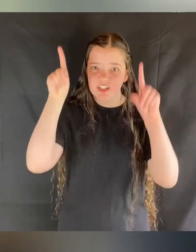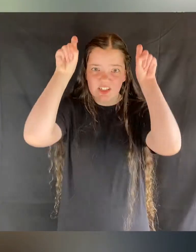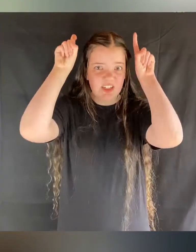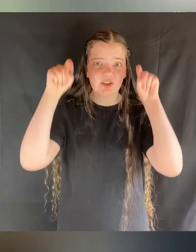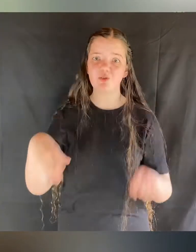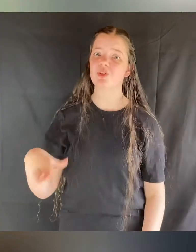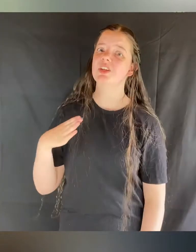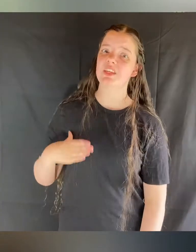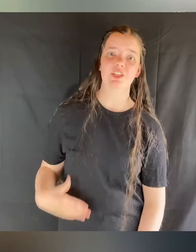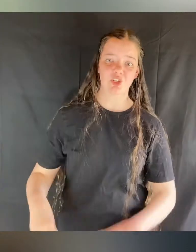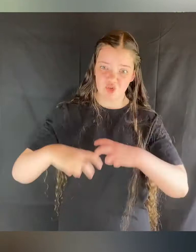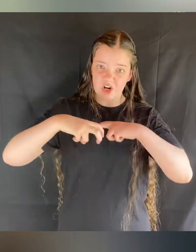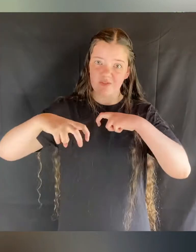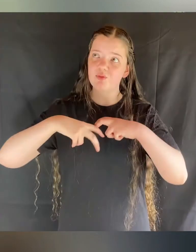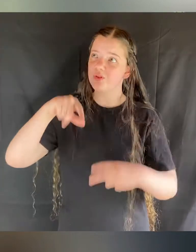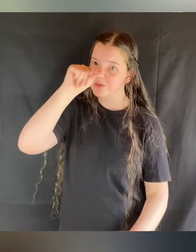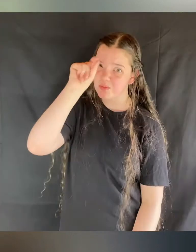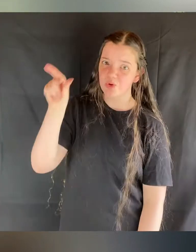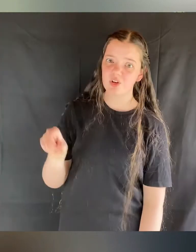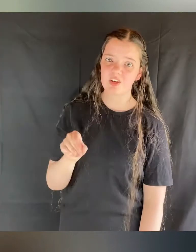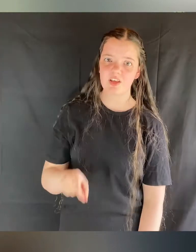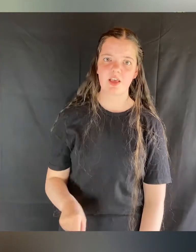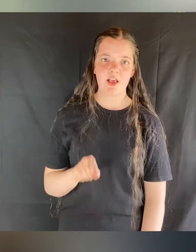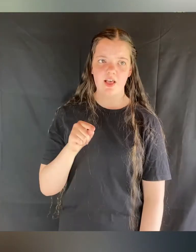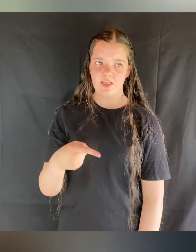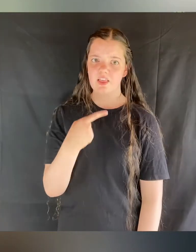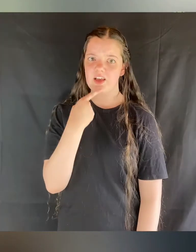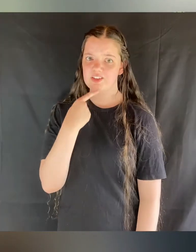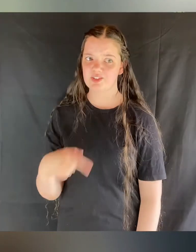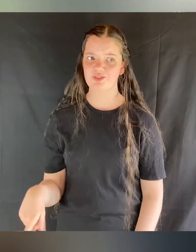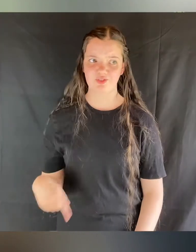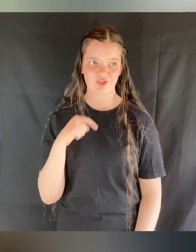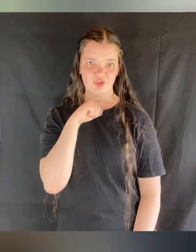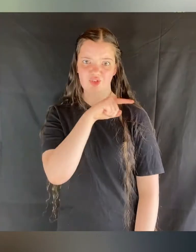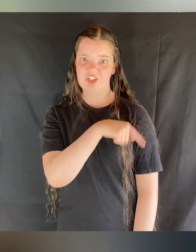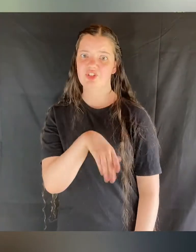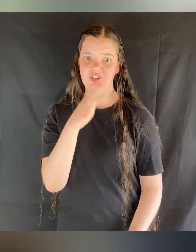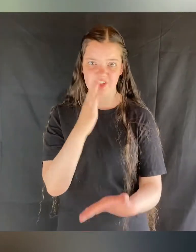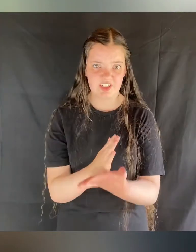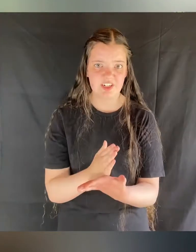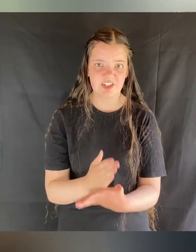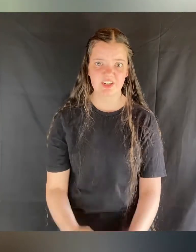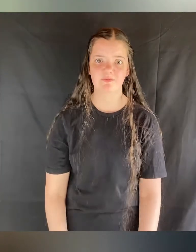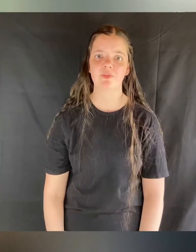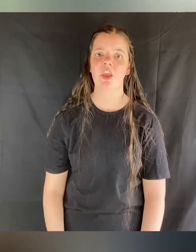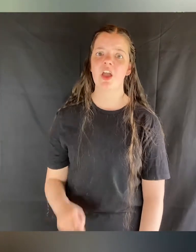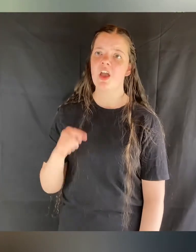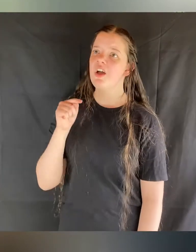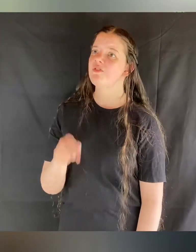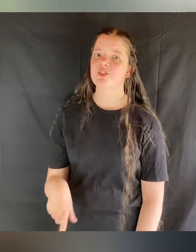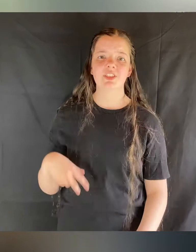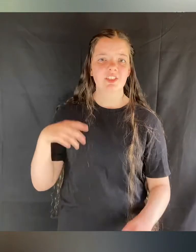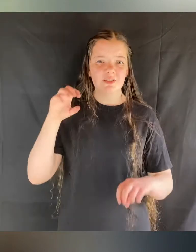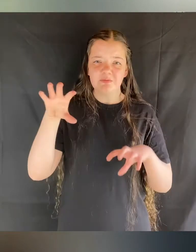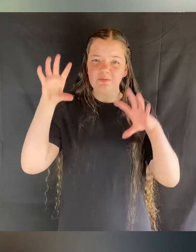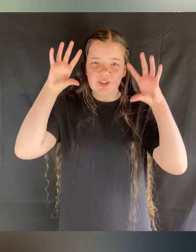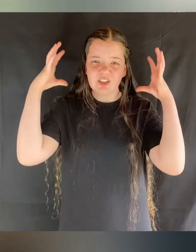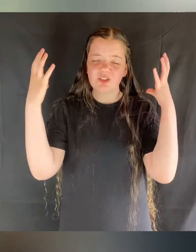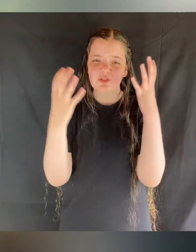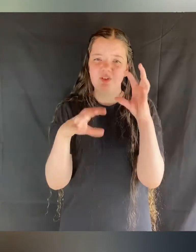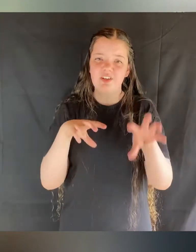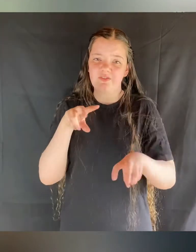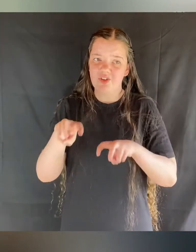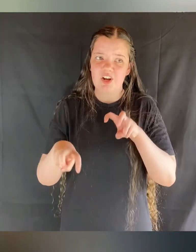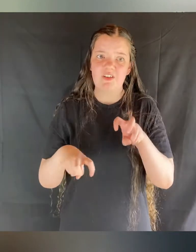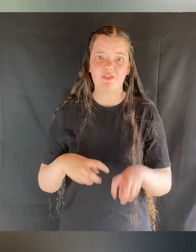to travel to the moon? The answer is strange indeed. For though space goes on forever, they were running out